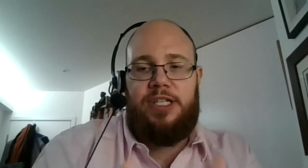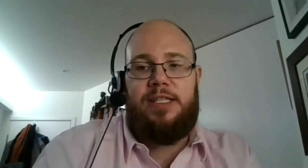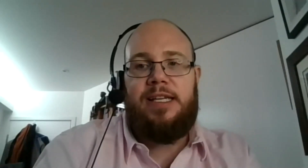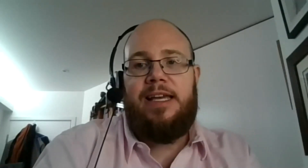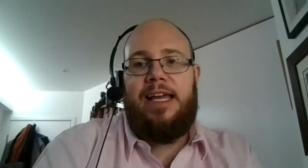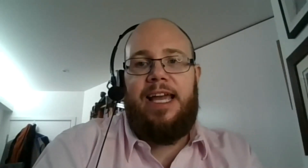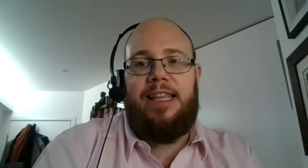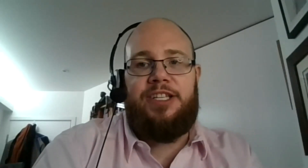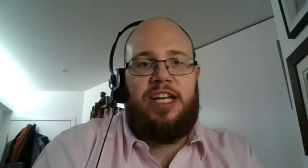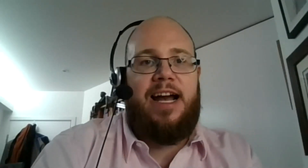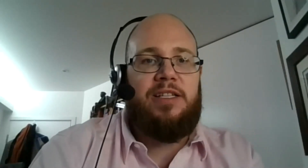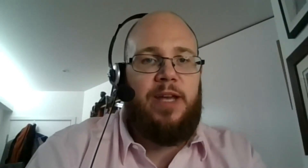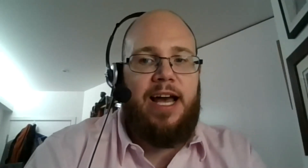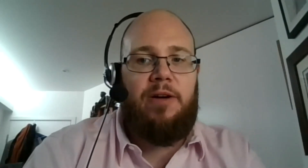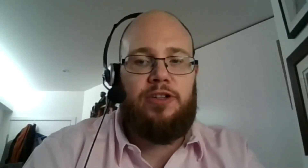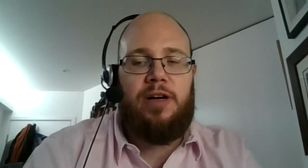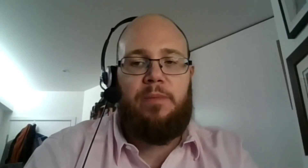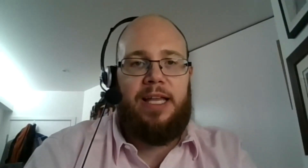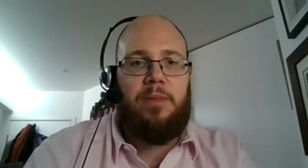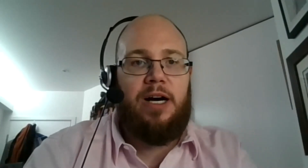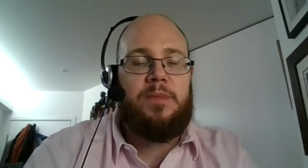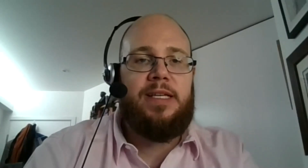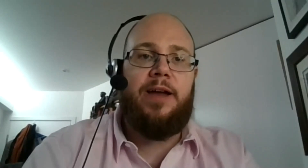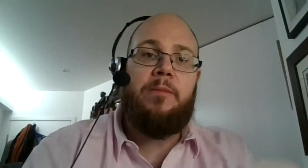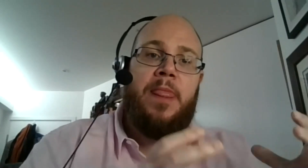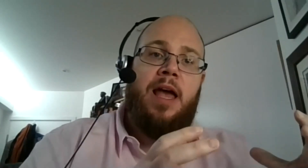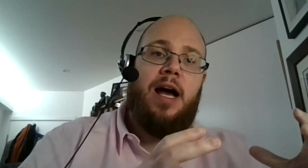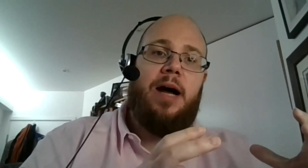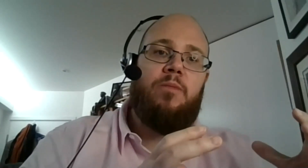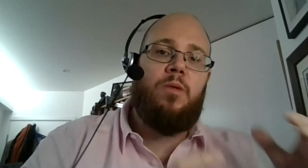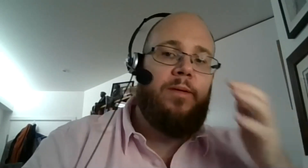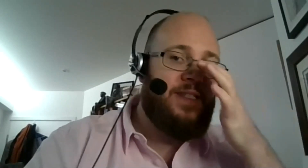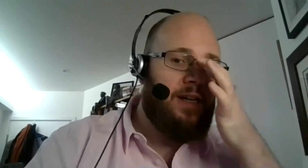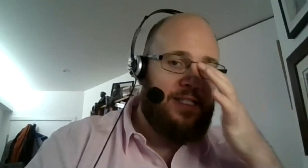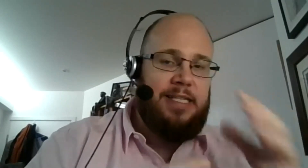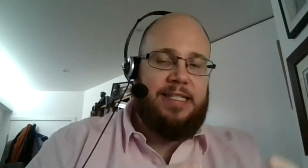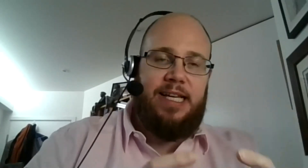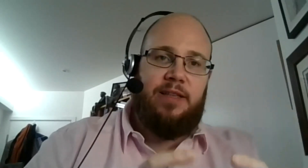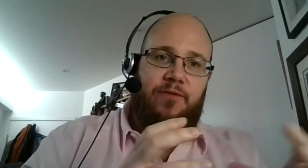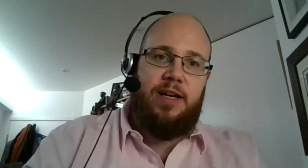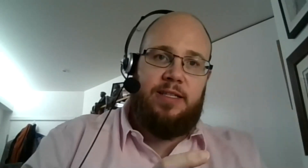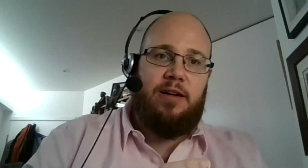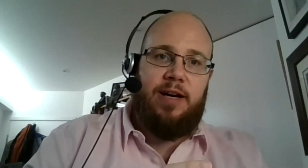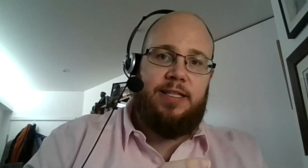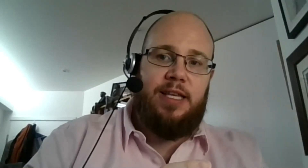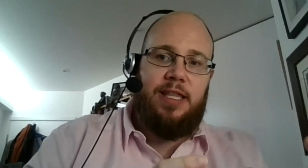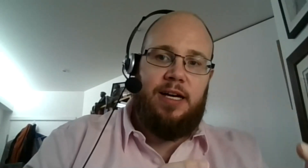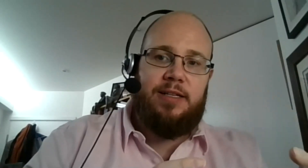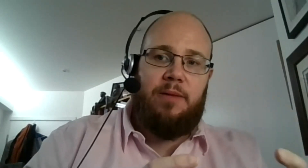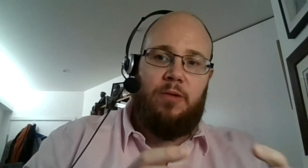questions in the chat as we go, I'll try and pick them up. So what we've started to see is the first signs that the last couple of